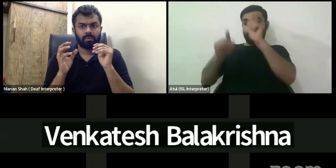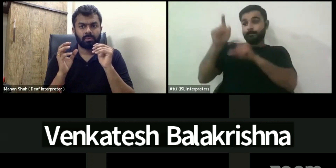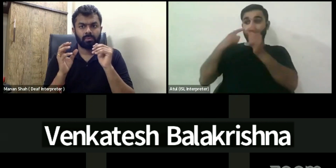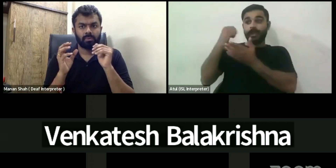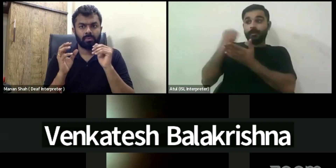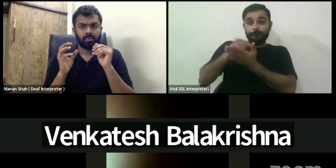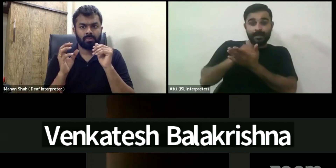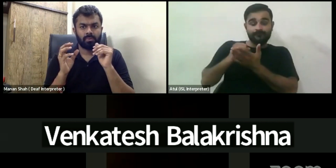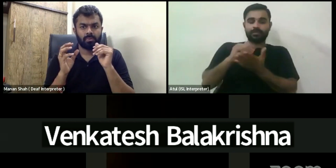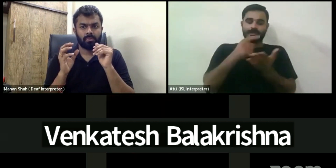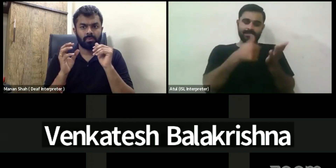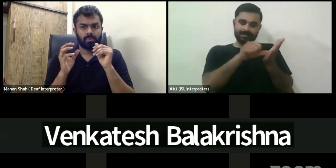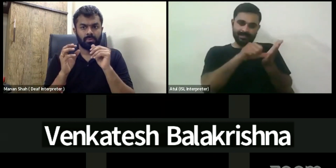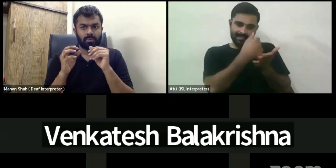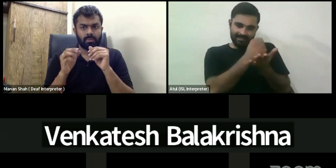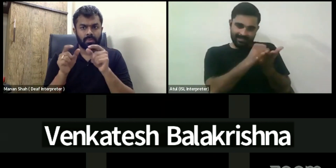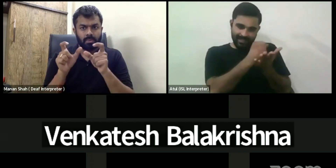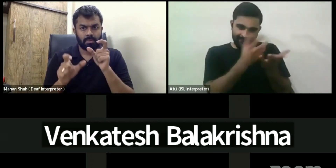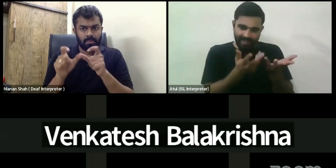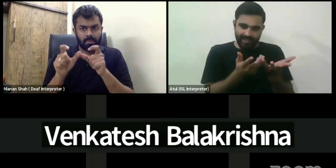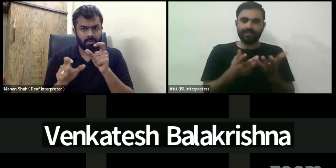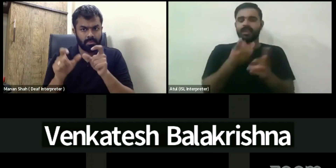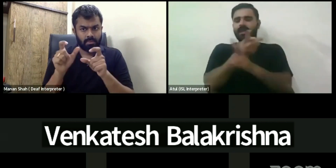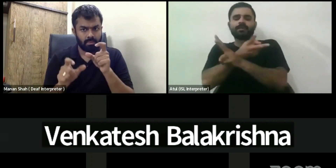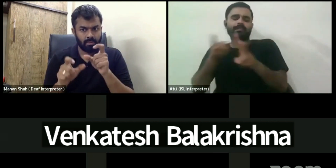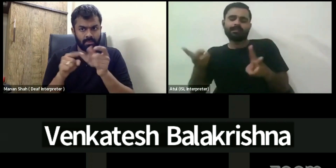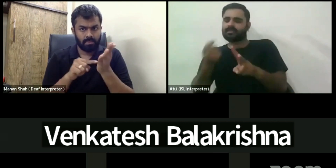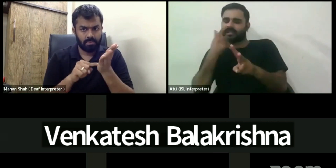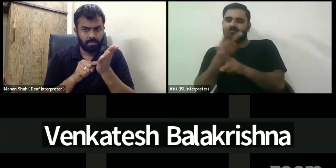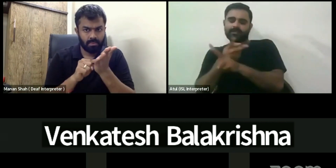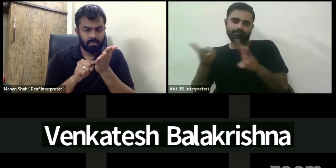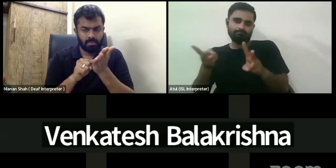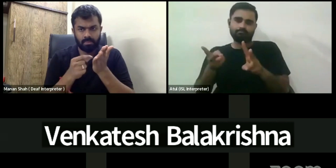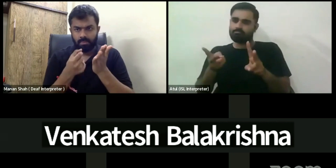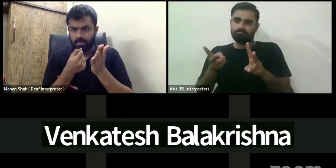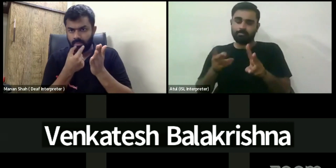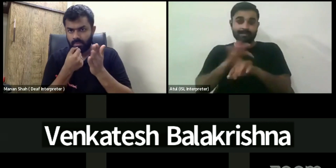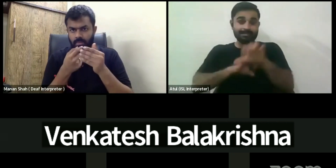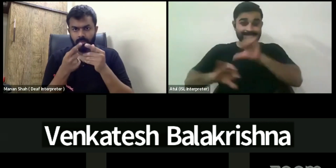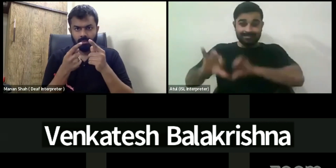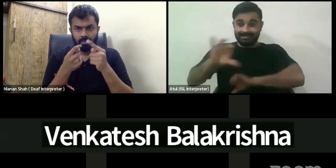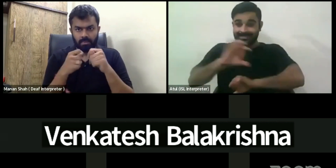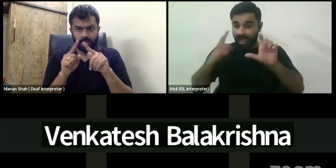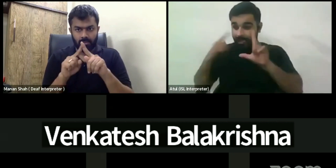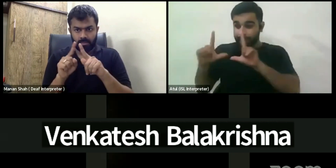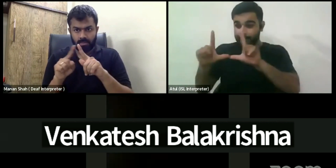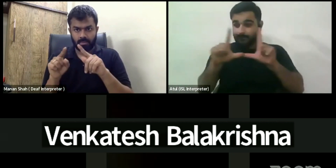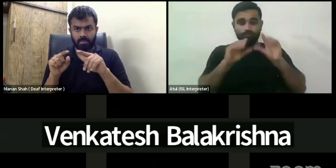in Ayurveda and Siddha, etc., I don't think there is enough scientific evidence that they can